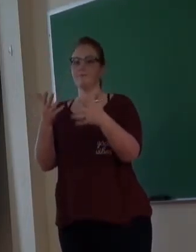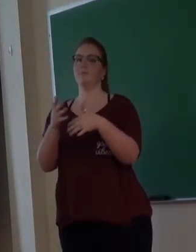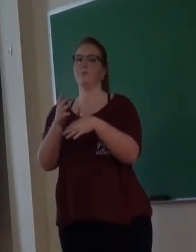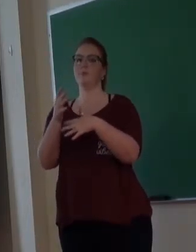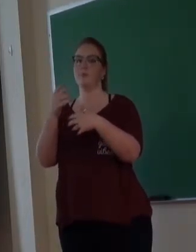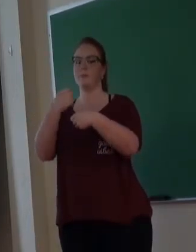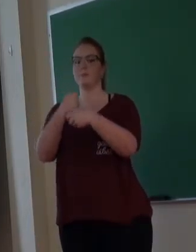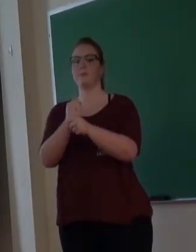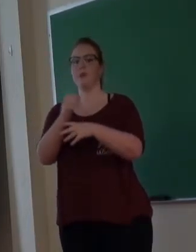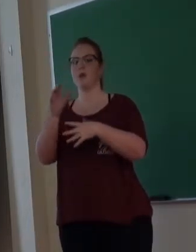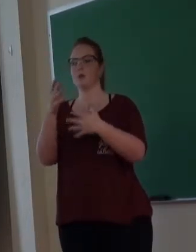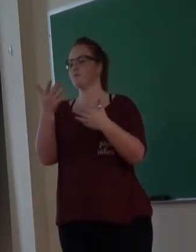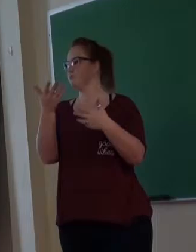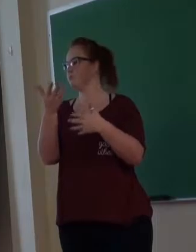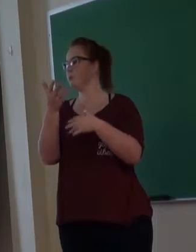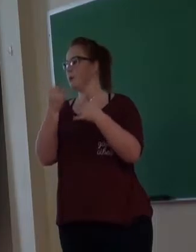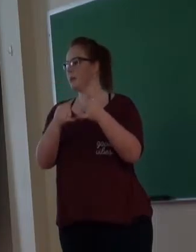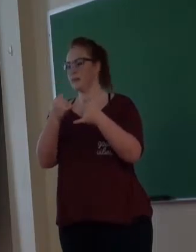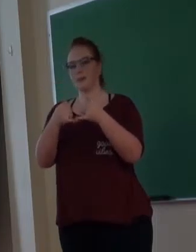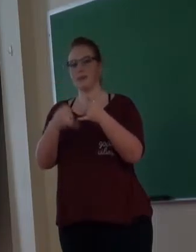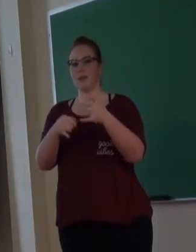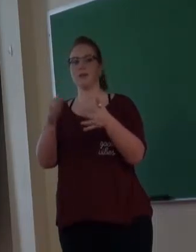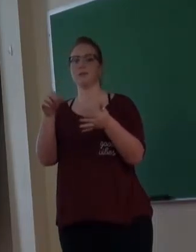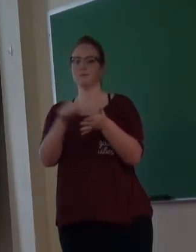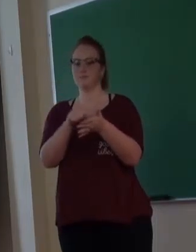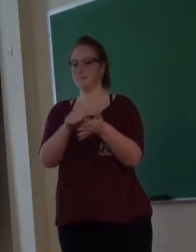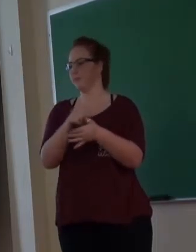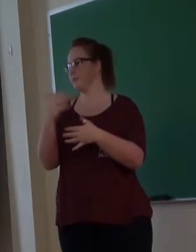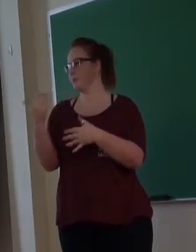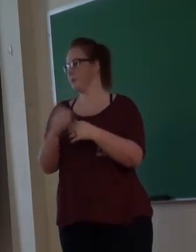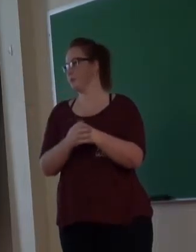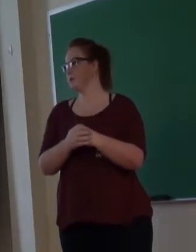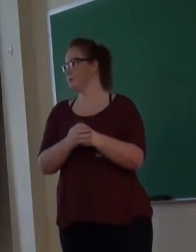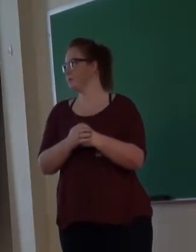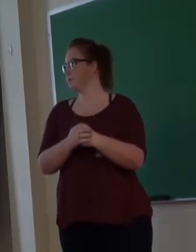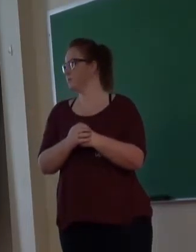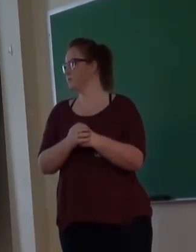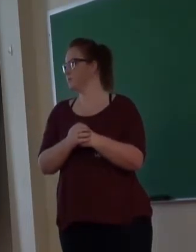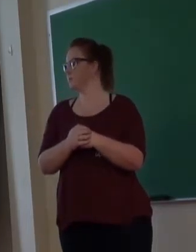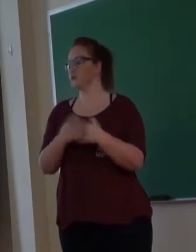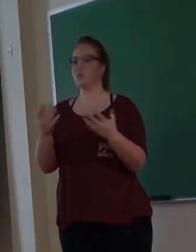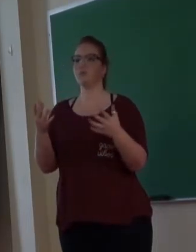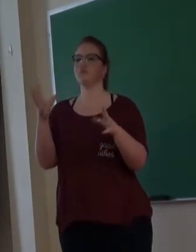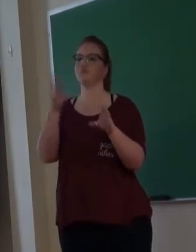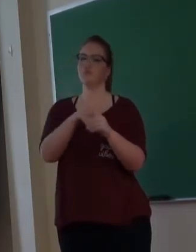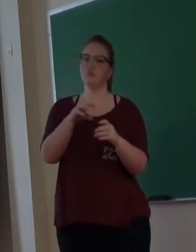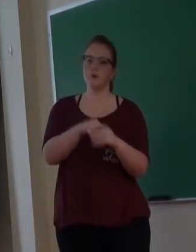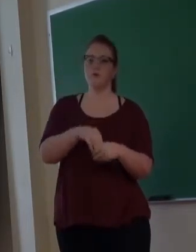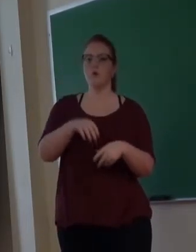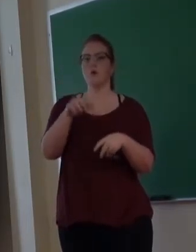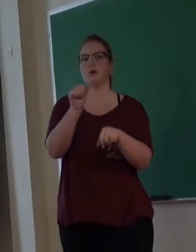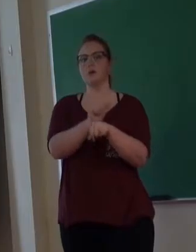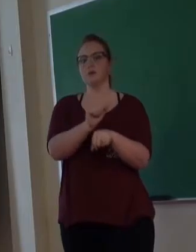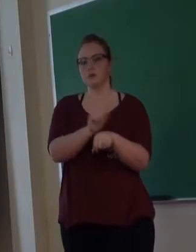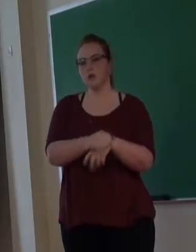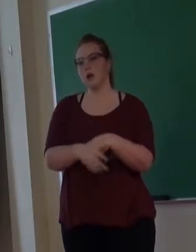as you know, is only a final draft until you join another club, get another job, maybe apply for a different